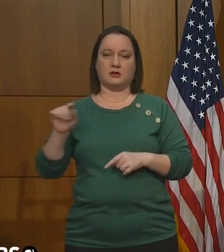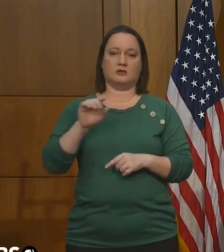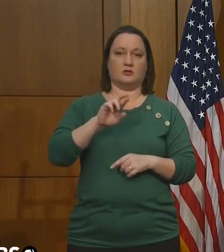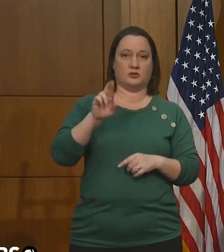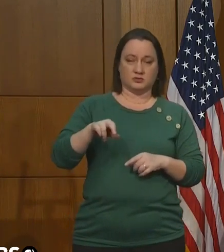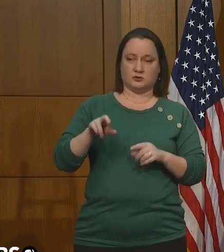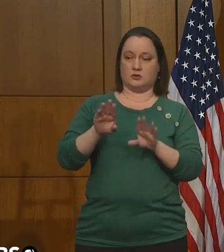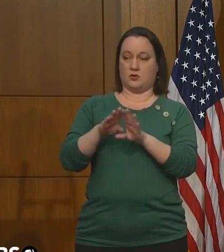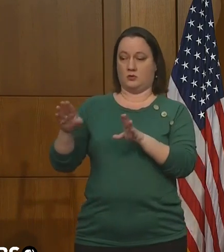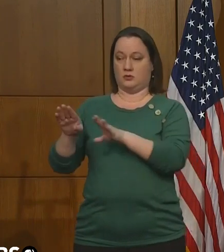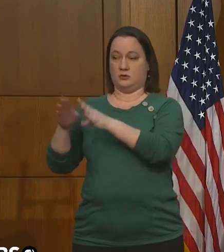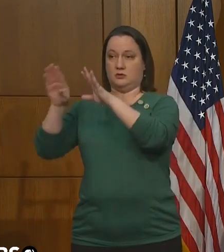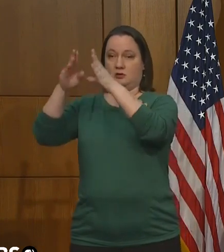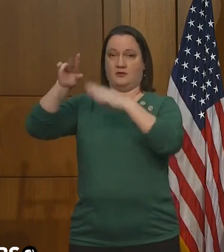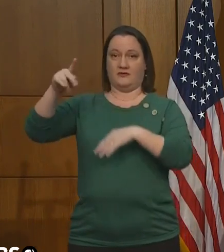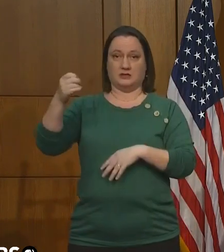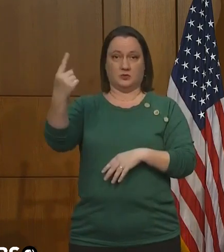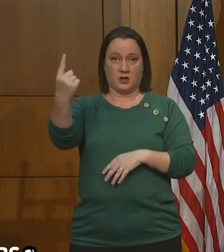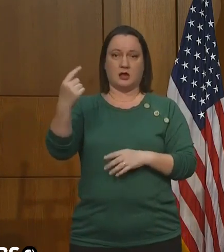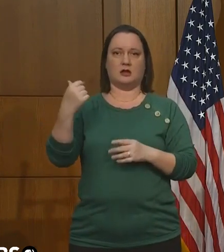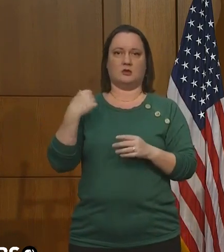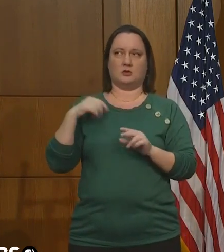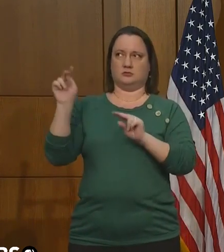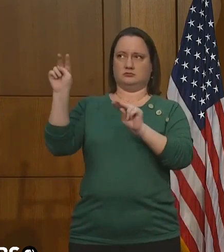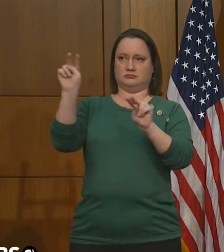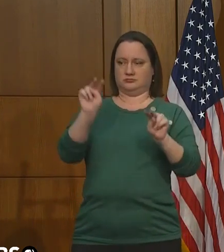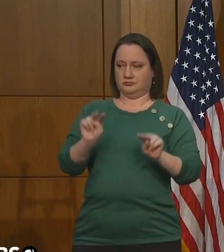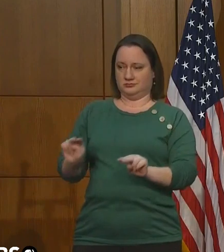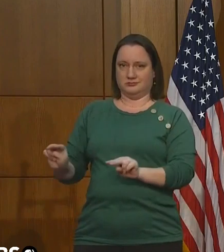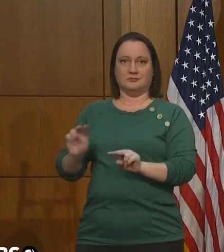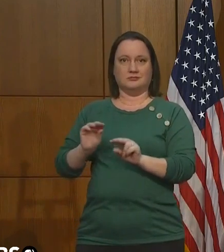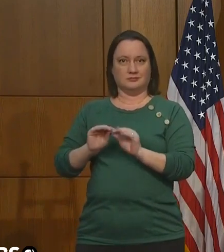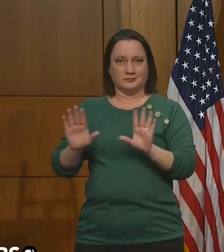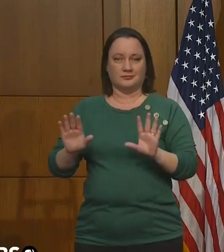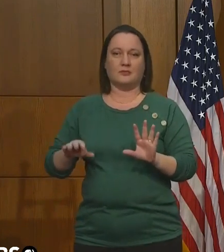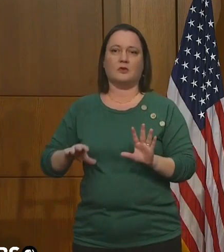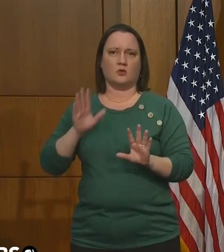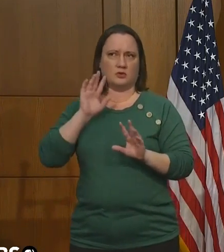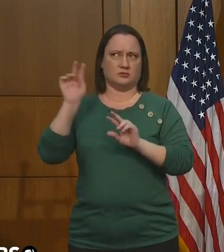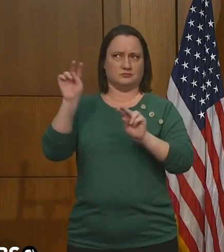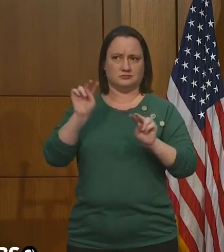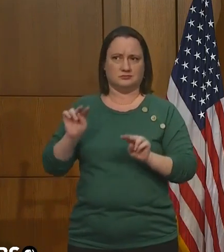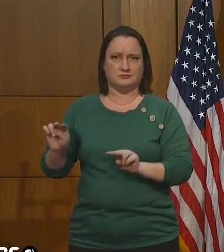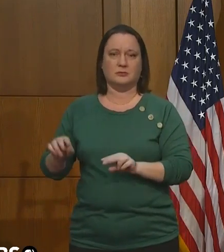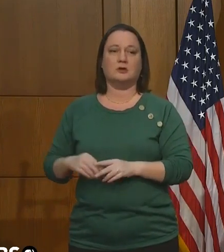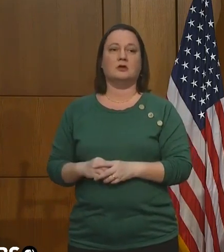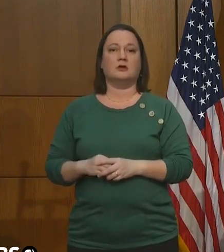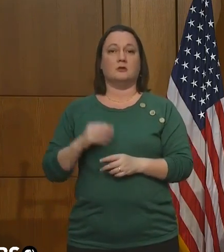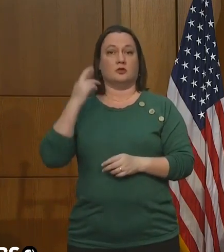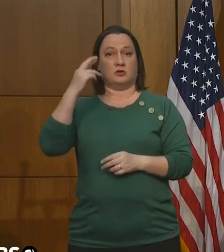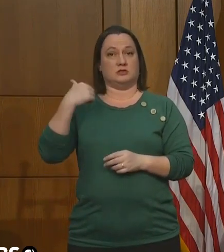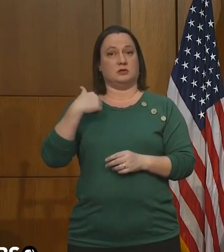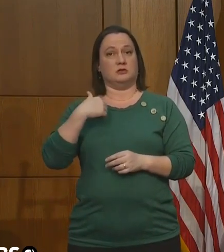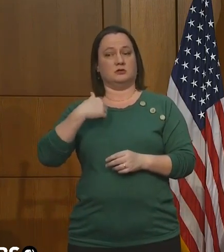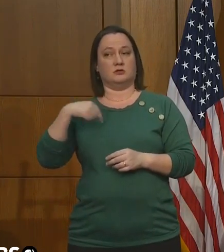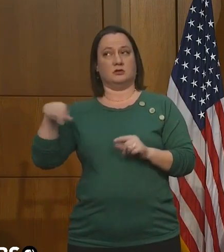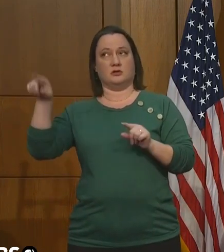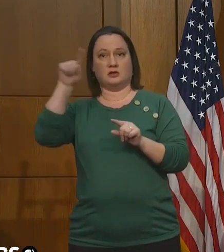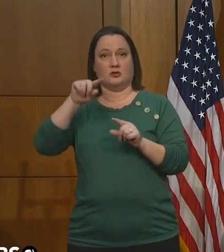spiking? And obviously, we'll be following that very closely. But the reason that we've been able to allow those regions to move